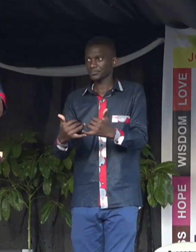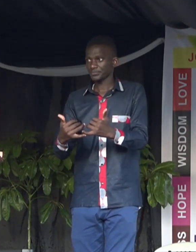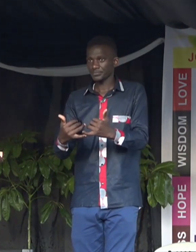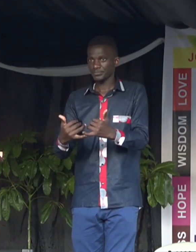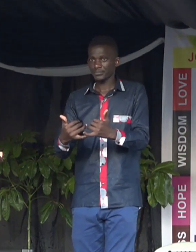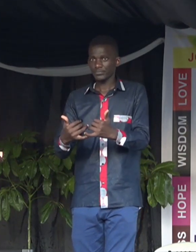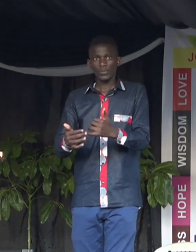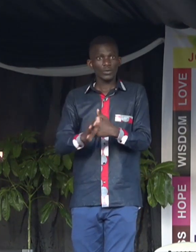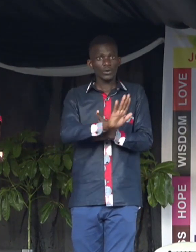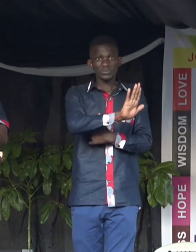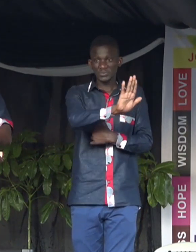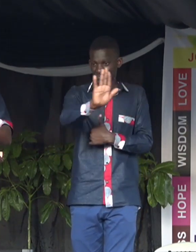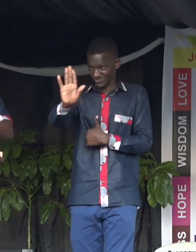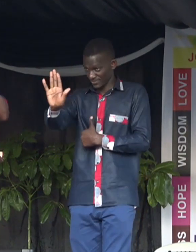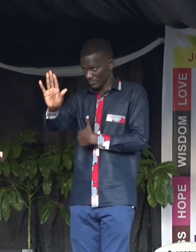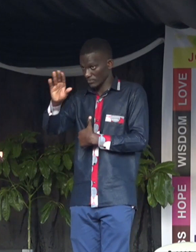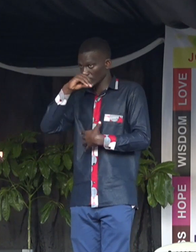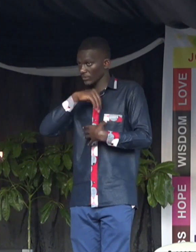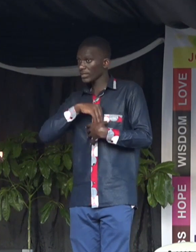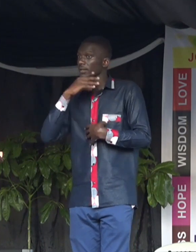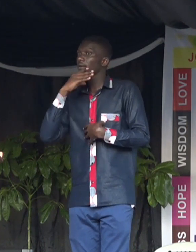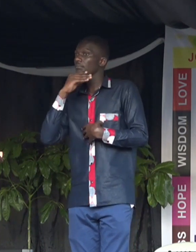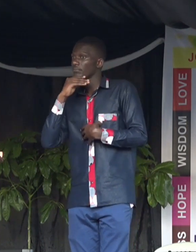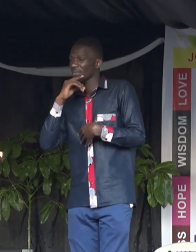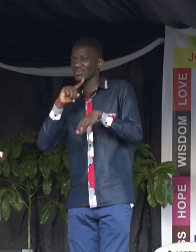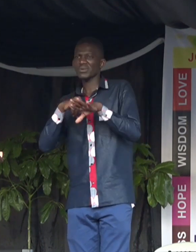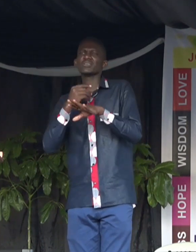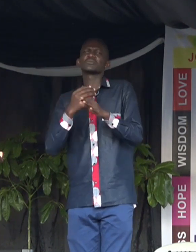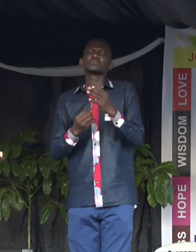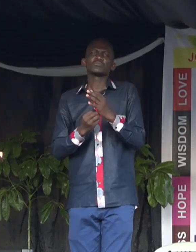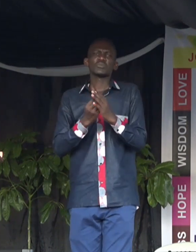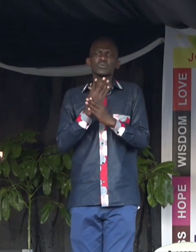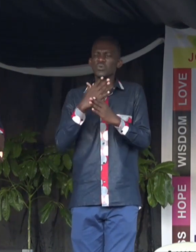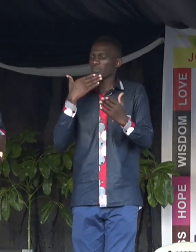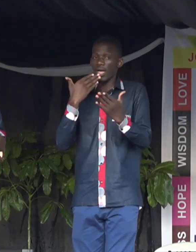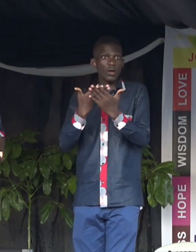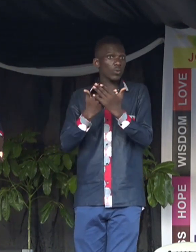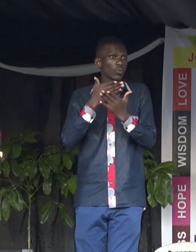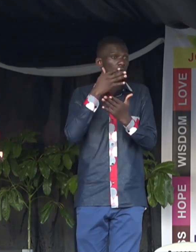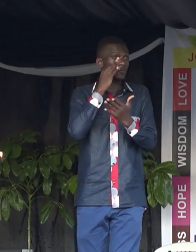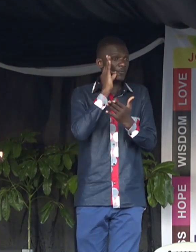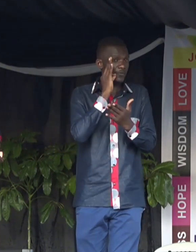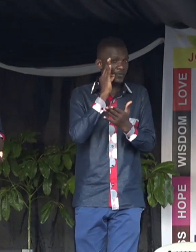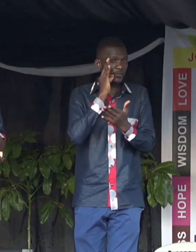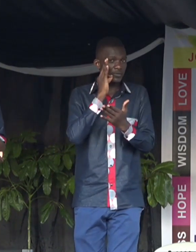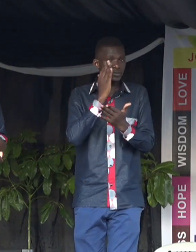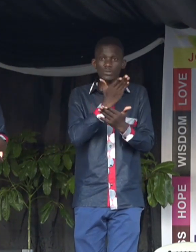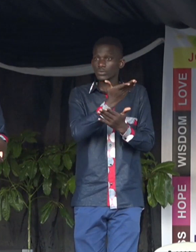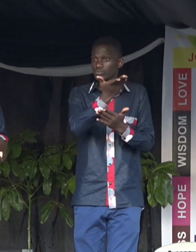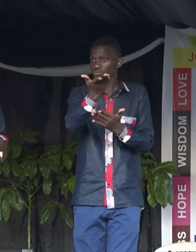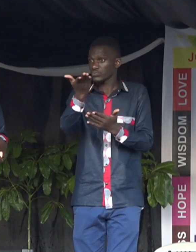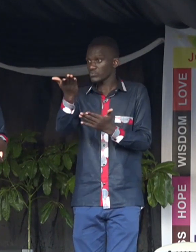kakati. Omuntu owo munda nga agala kubale ekibale ekirunji. As your inner man wants to bear a good fruit. Omuntu owo